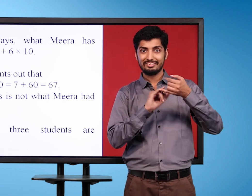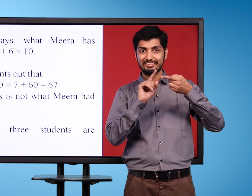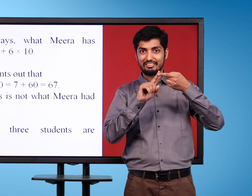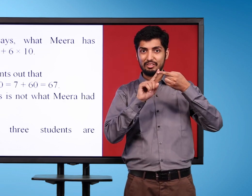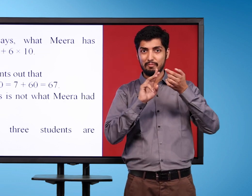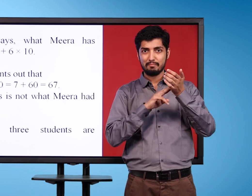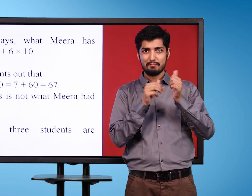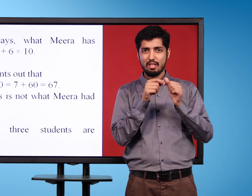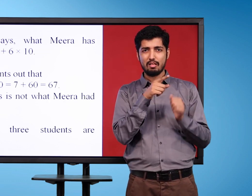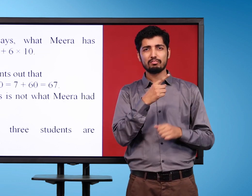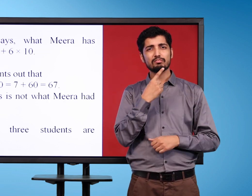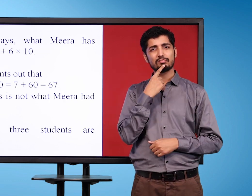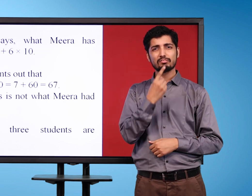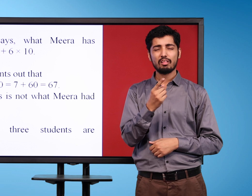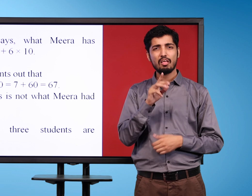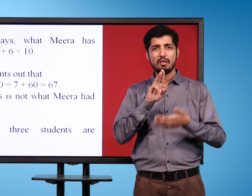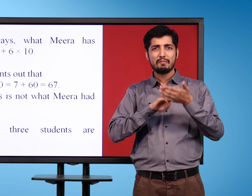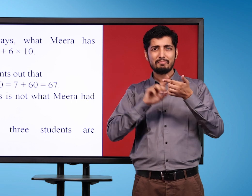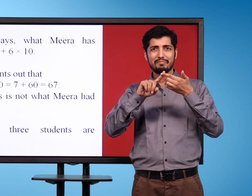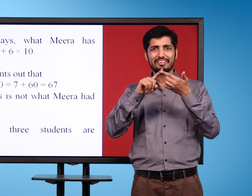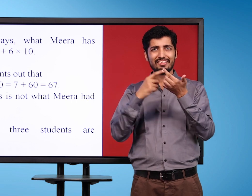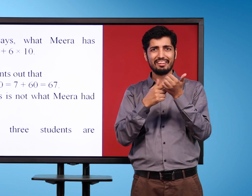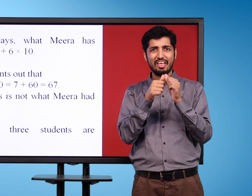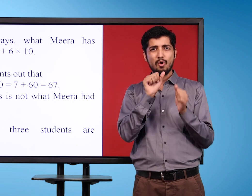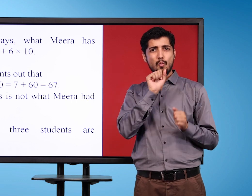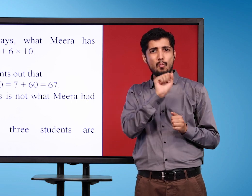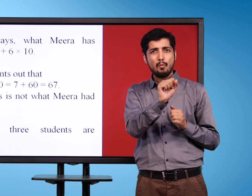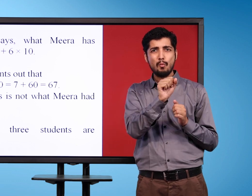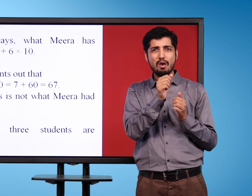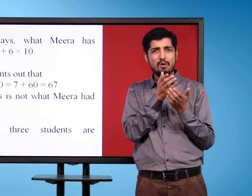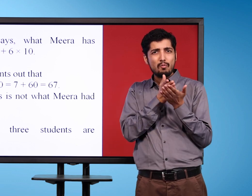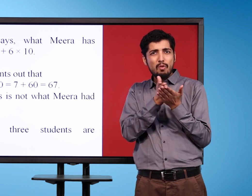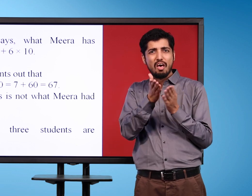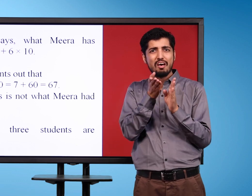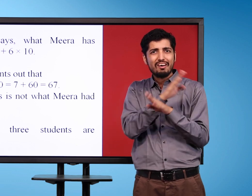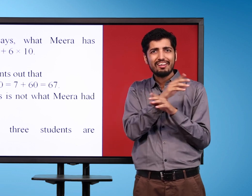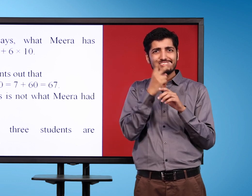Seema says what Meera has done is 7 plus 6 into 10.